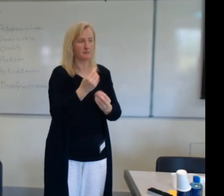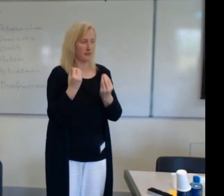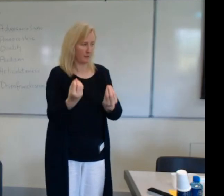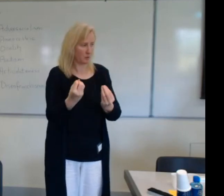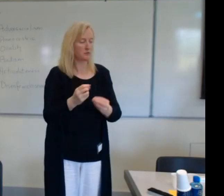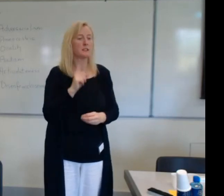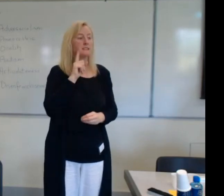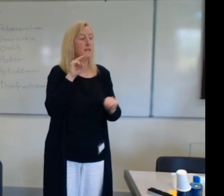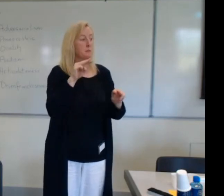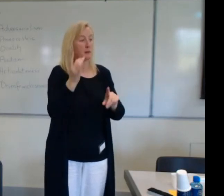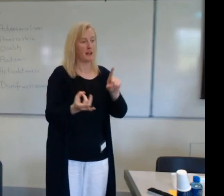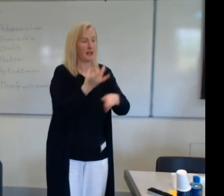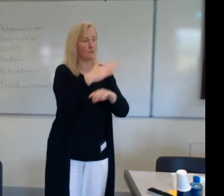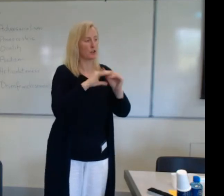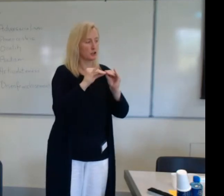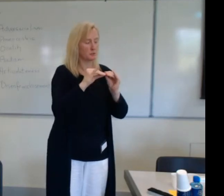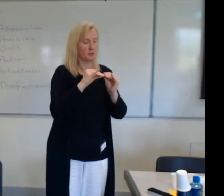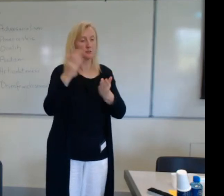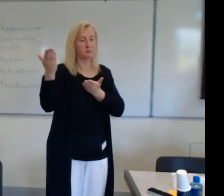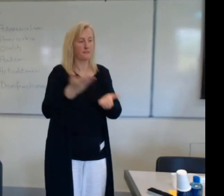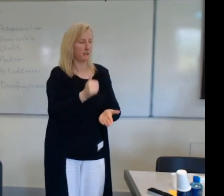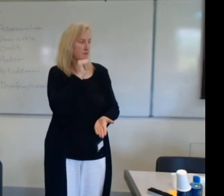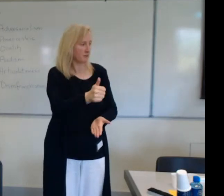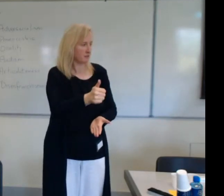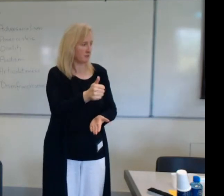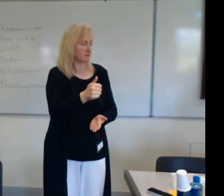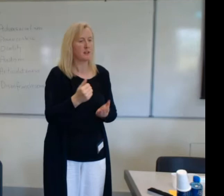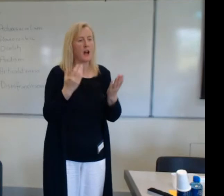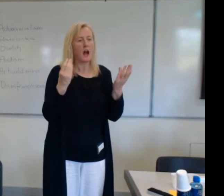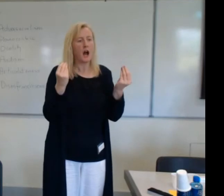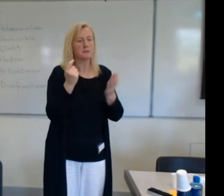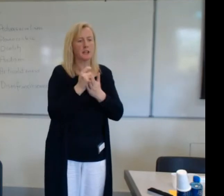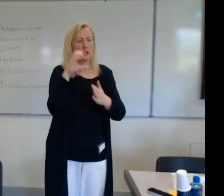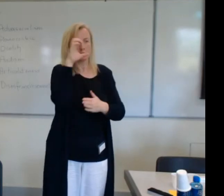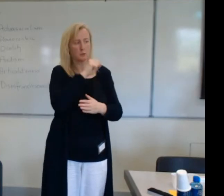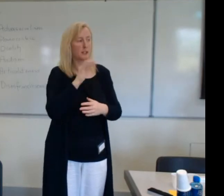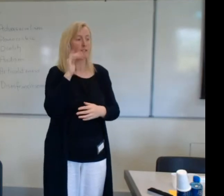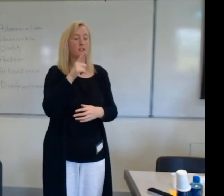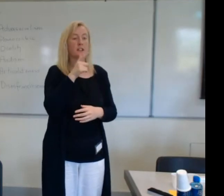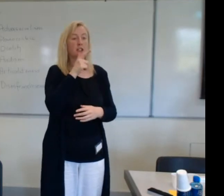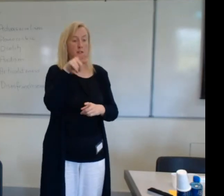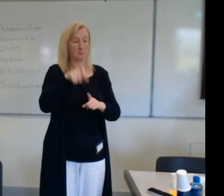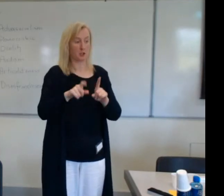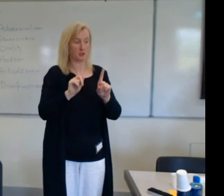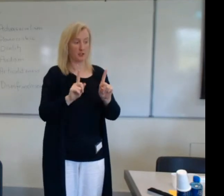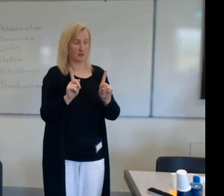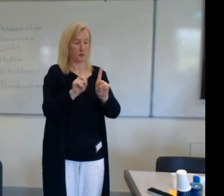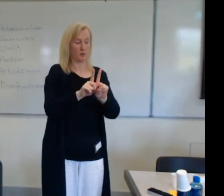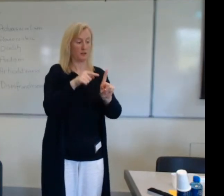ask for interpreters and not get them provided? How many times is the assumption that whoever the hearing person who comes along with a deaf person will do? But what